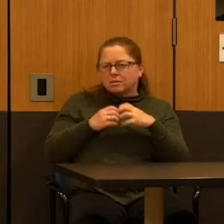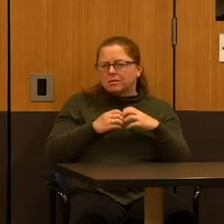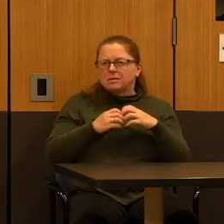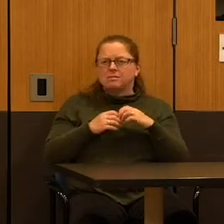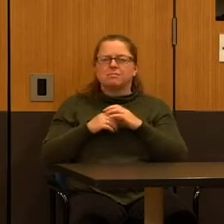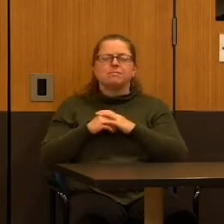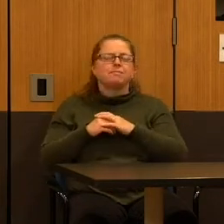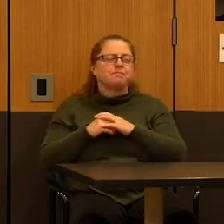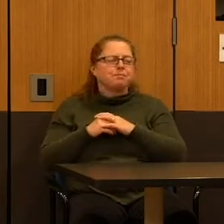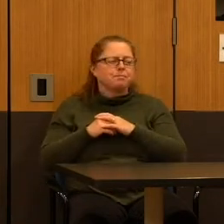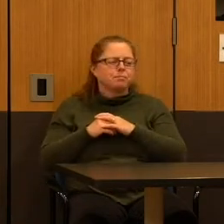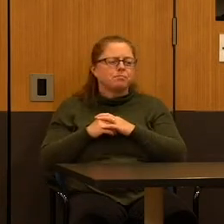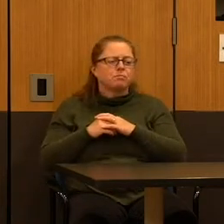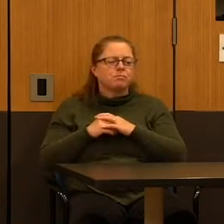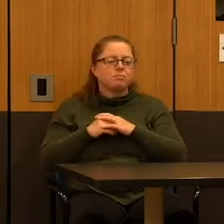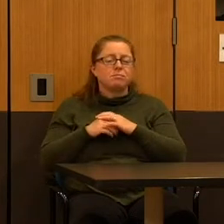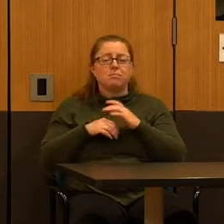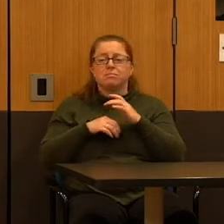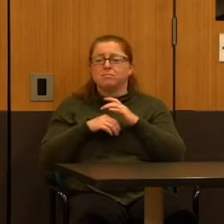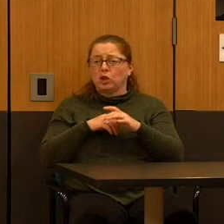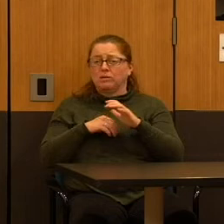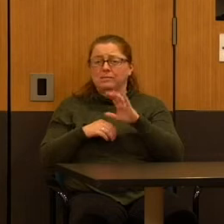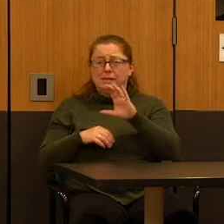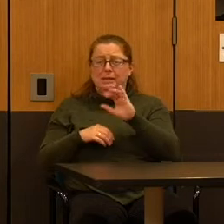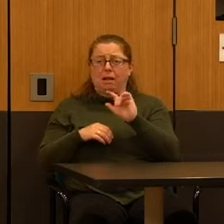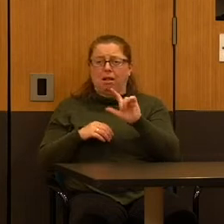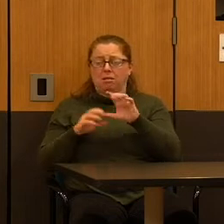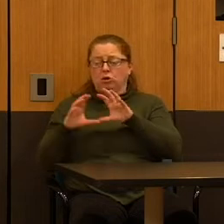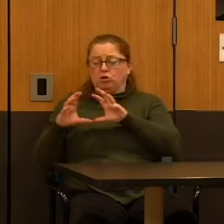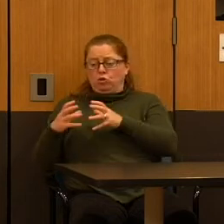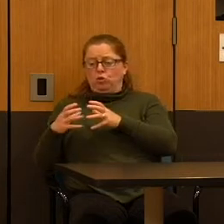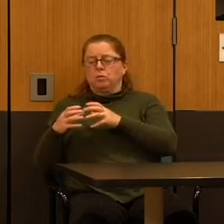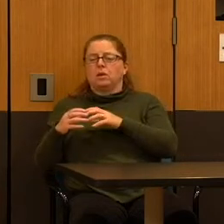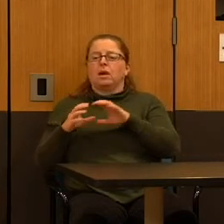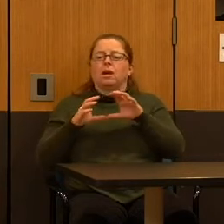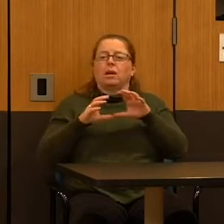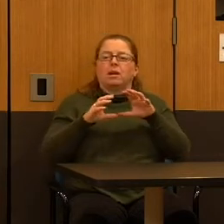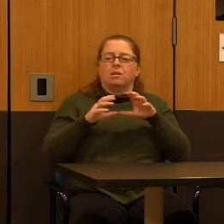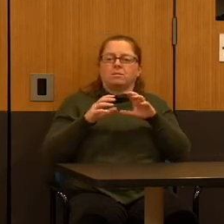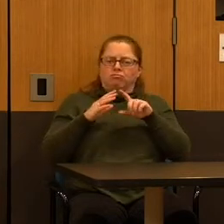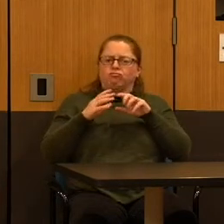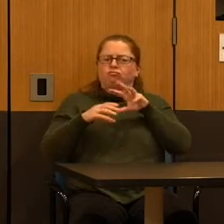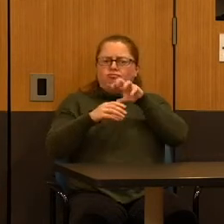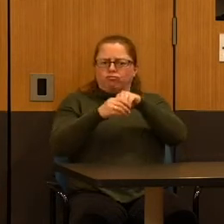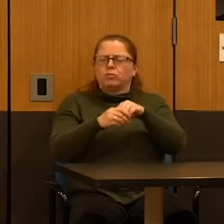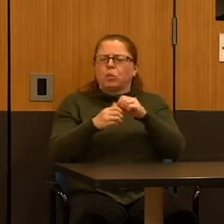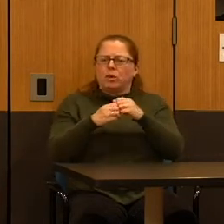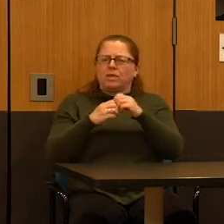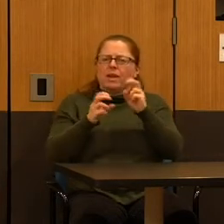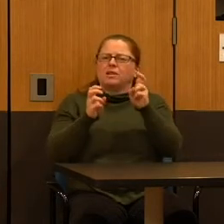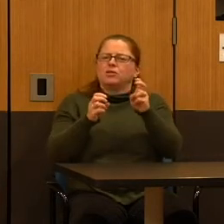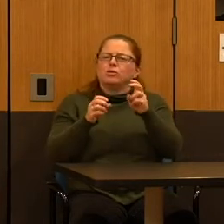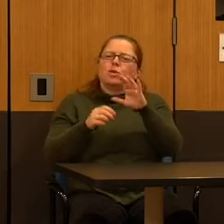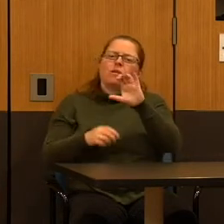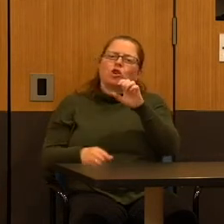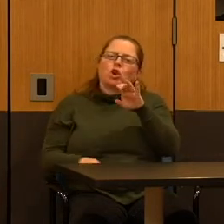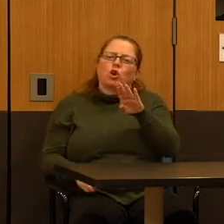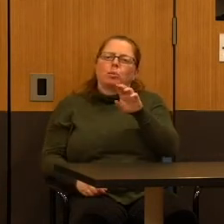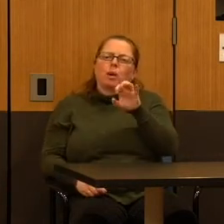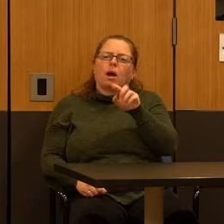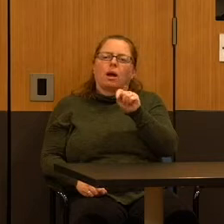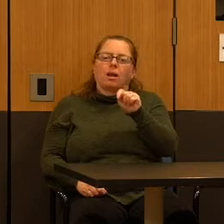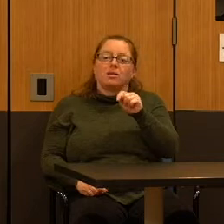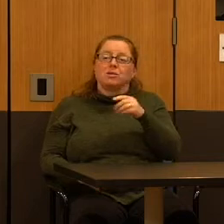this early group starts to get involved with the issue of curb cuts. So here on this cover of an early issue of the